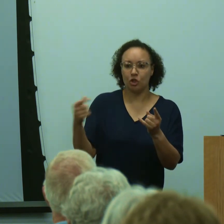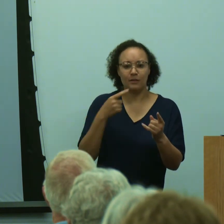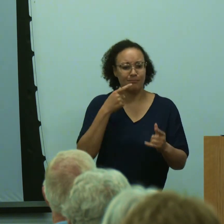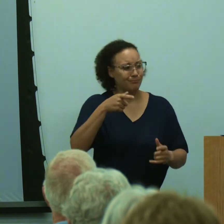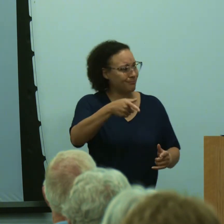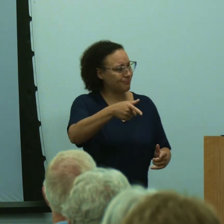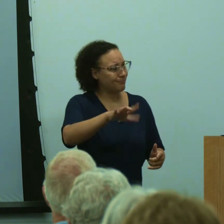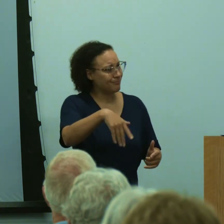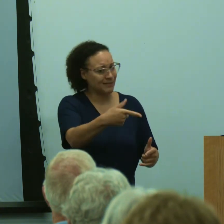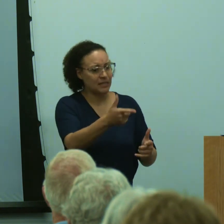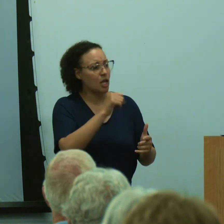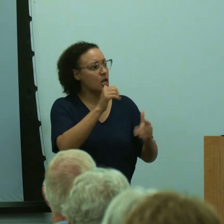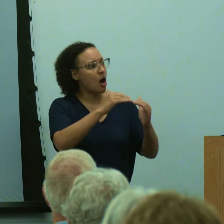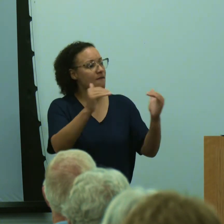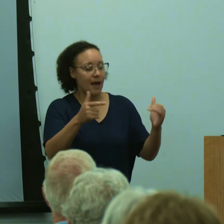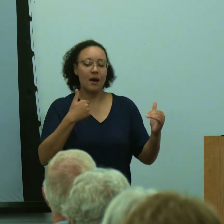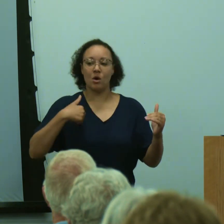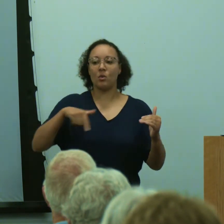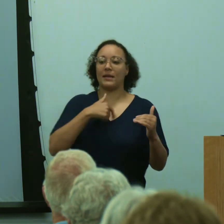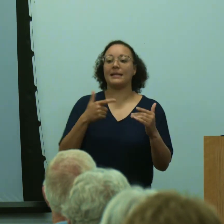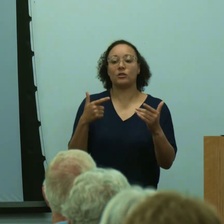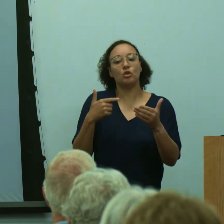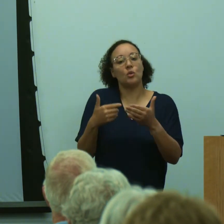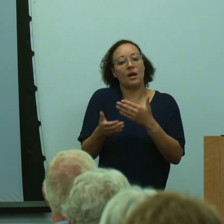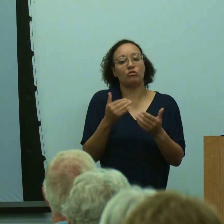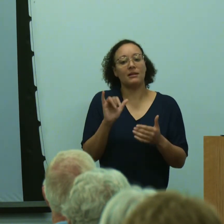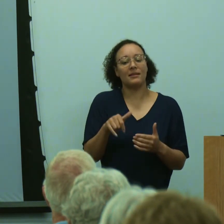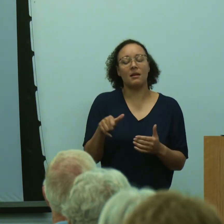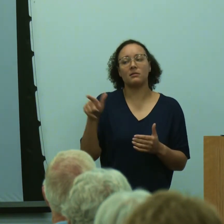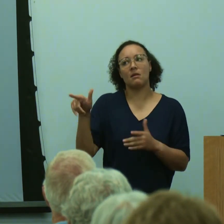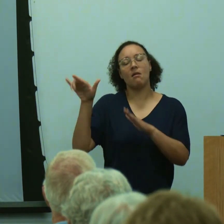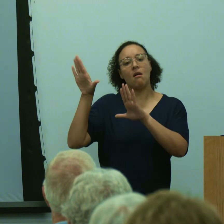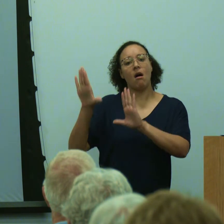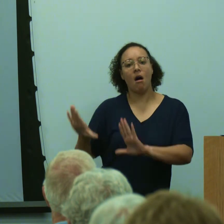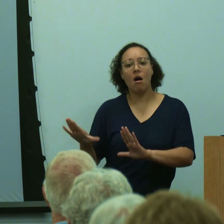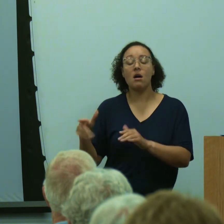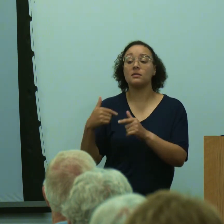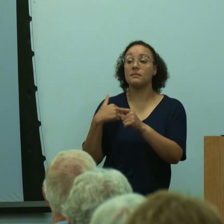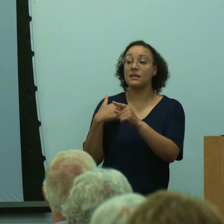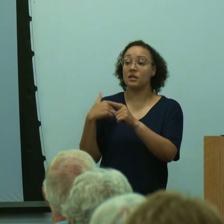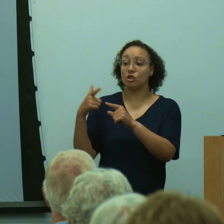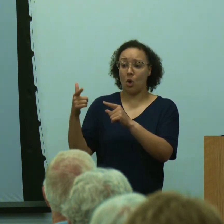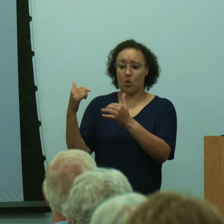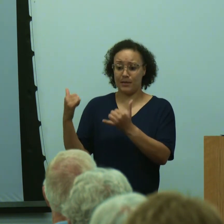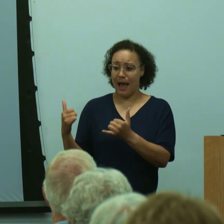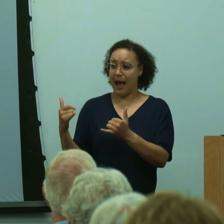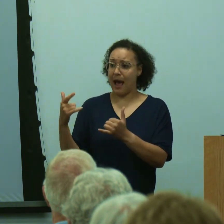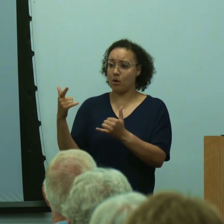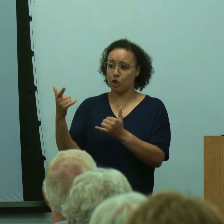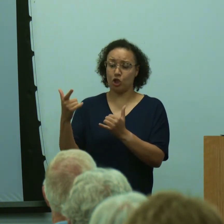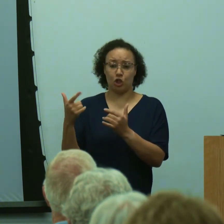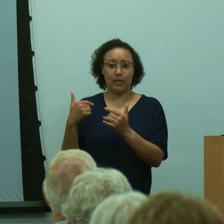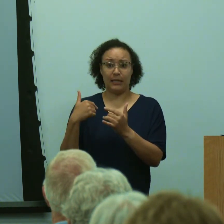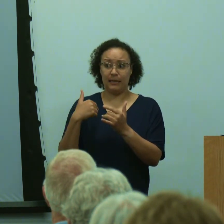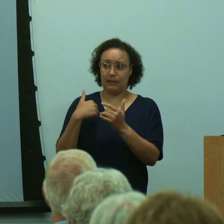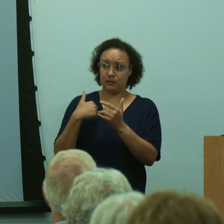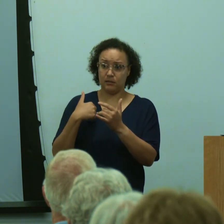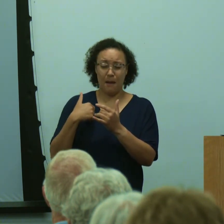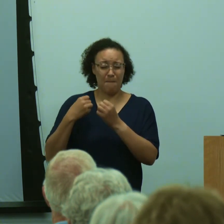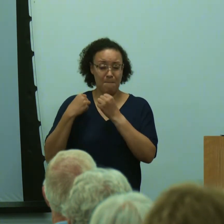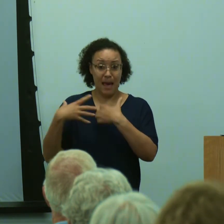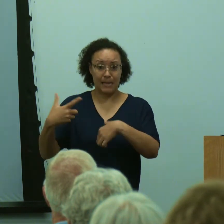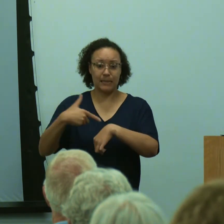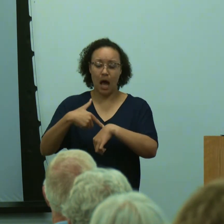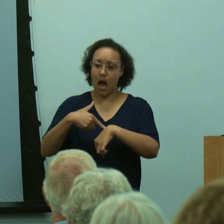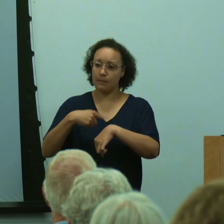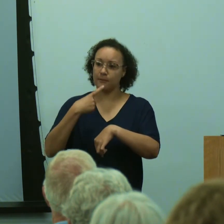it. So it's really great, and she's not only just, broken party lines, she's now gone on record multiple times stating